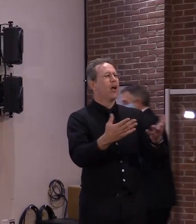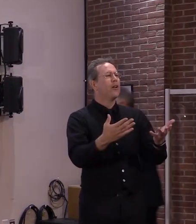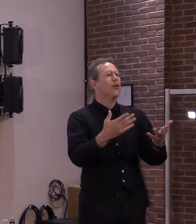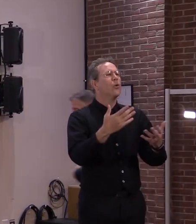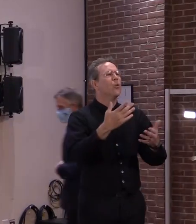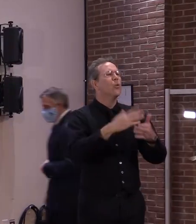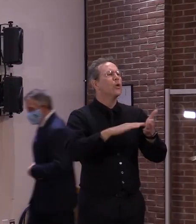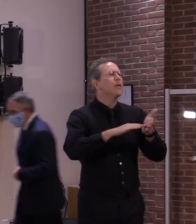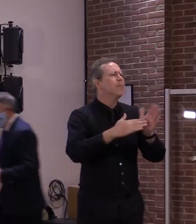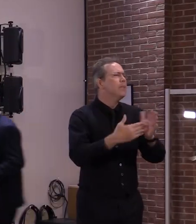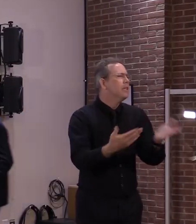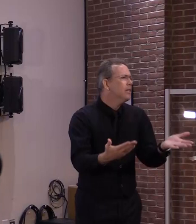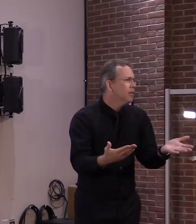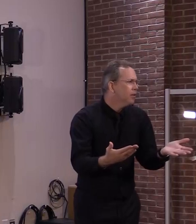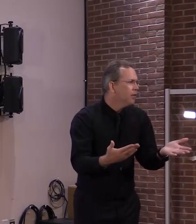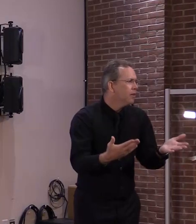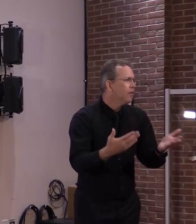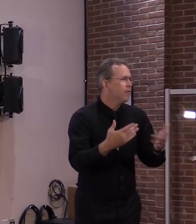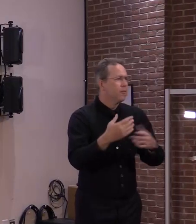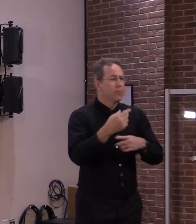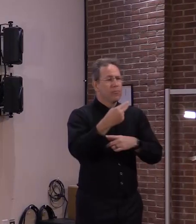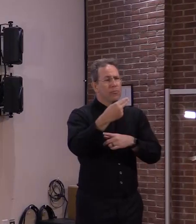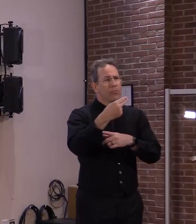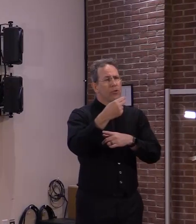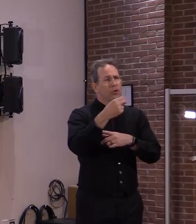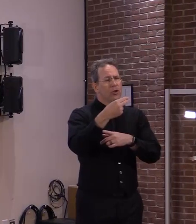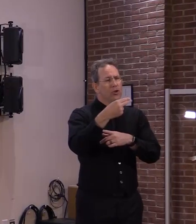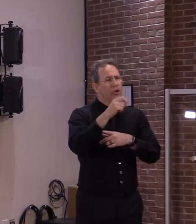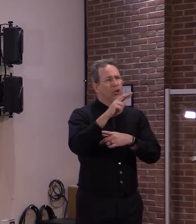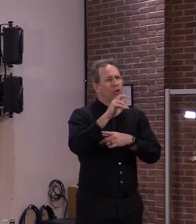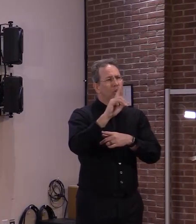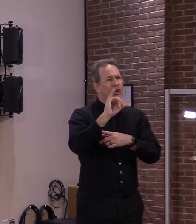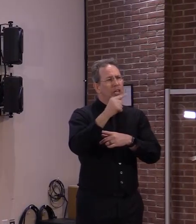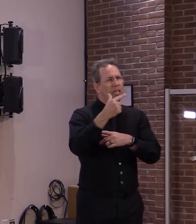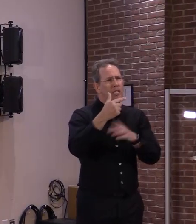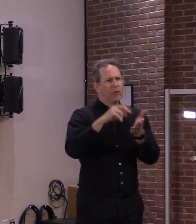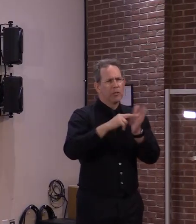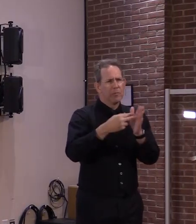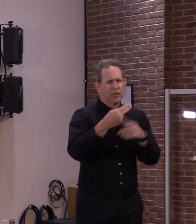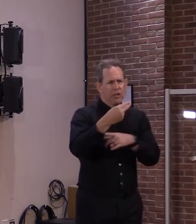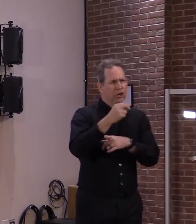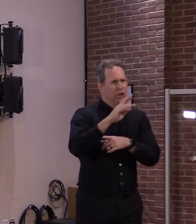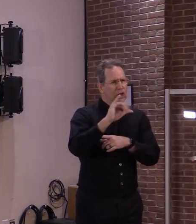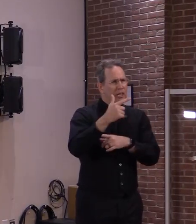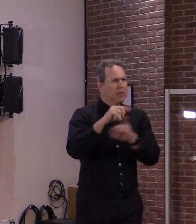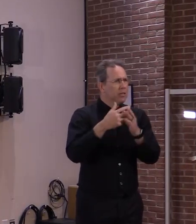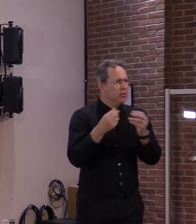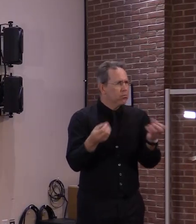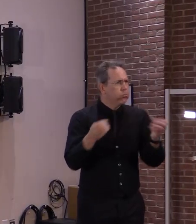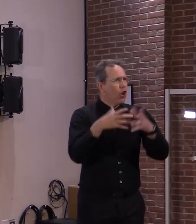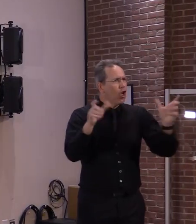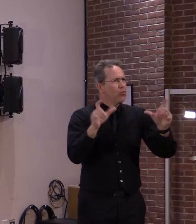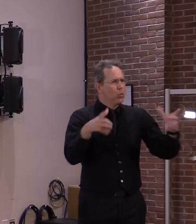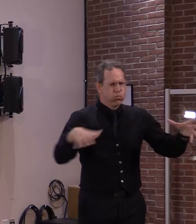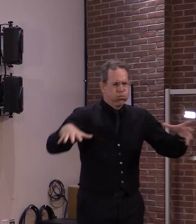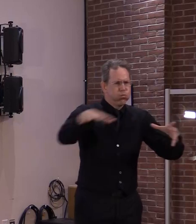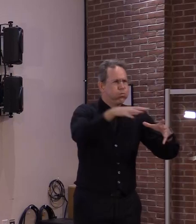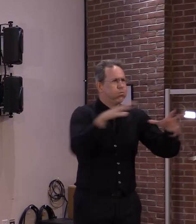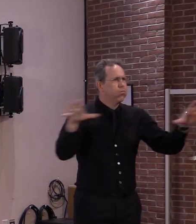community immunity and to what level do we need to get, which we're going to find out, obviously, over a period of